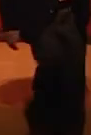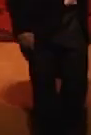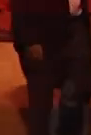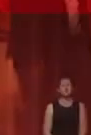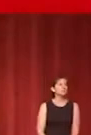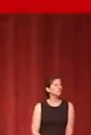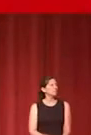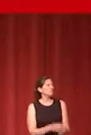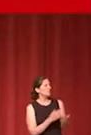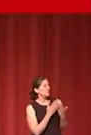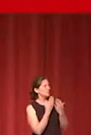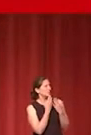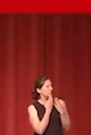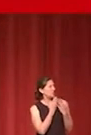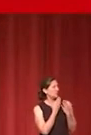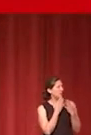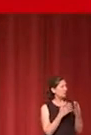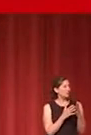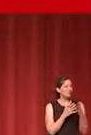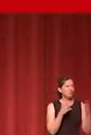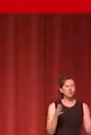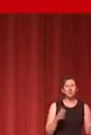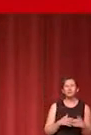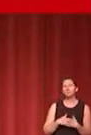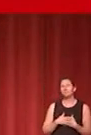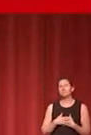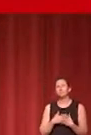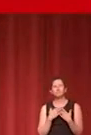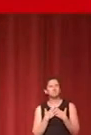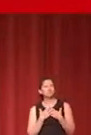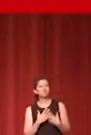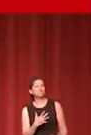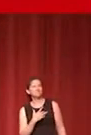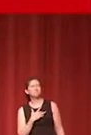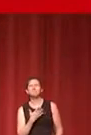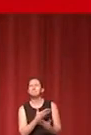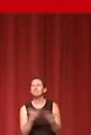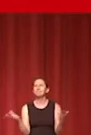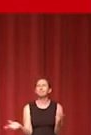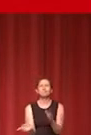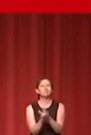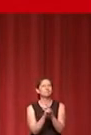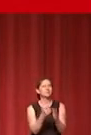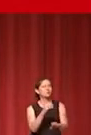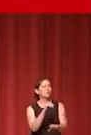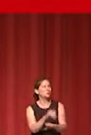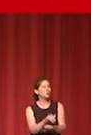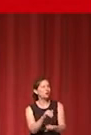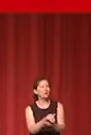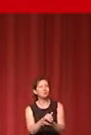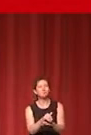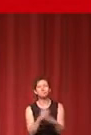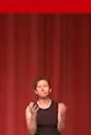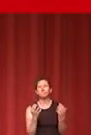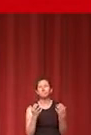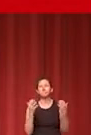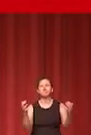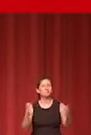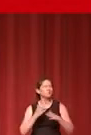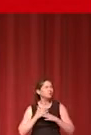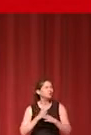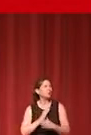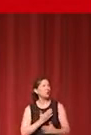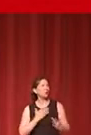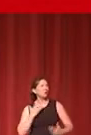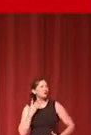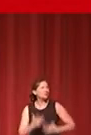Thank you so much. We really appreciate all of you taking your evening to be with us today and to share in our enthusiasm and excitement for where we